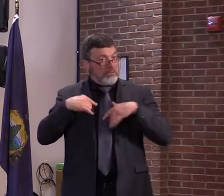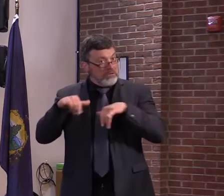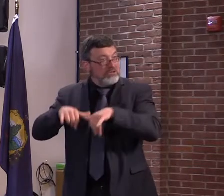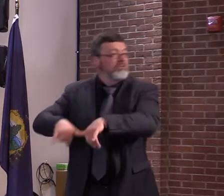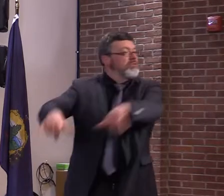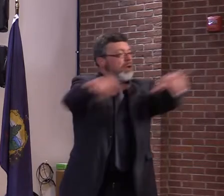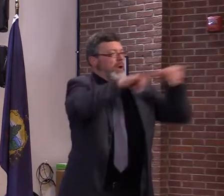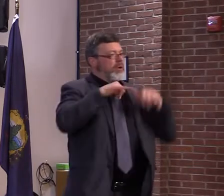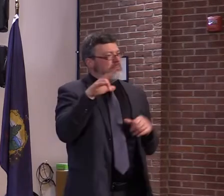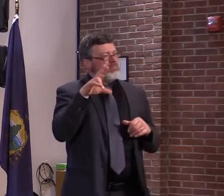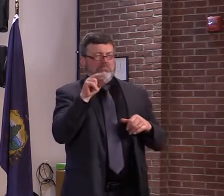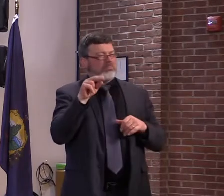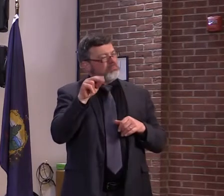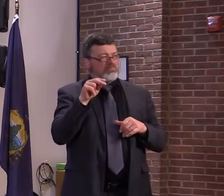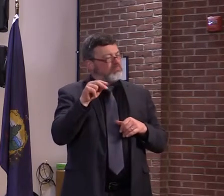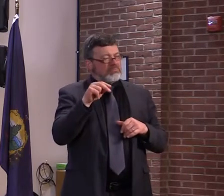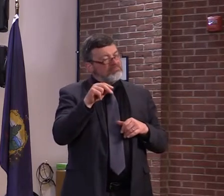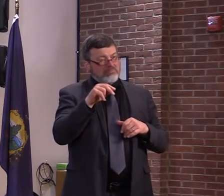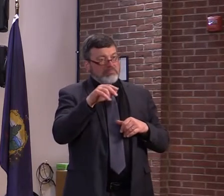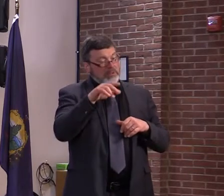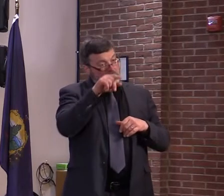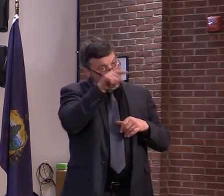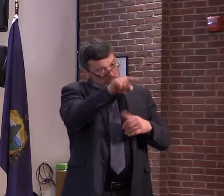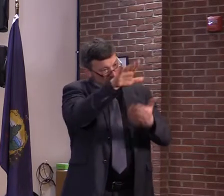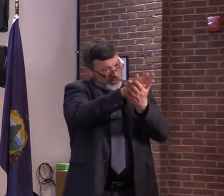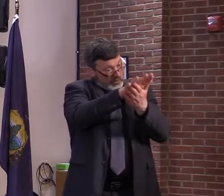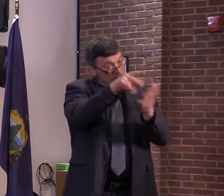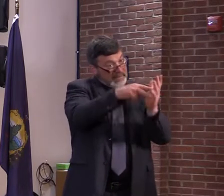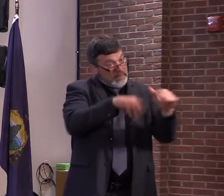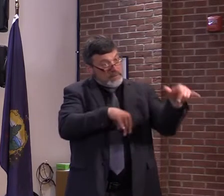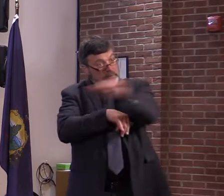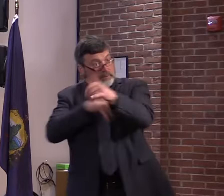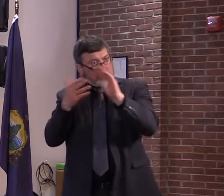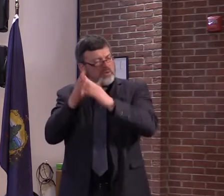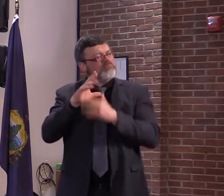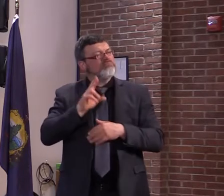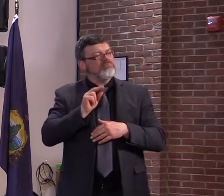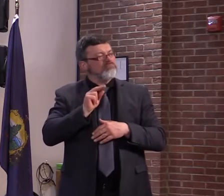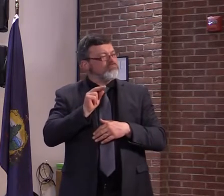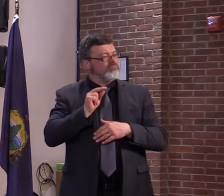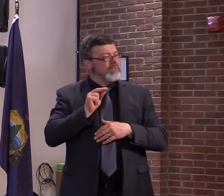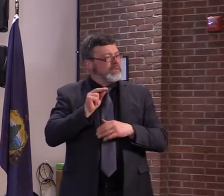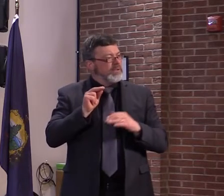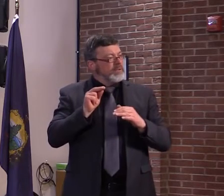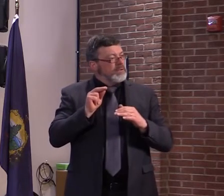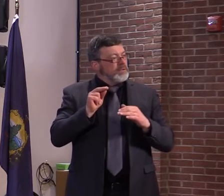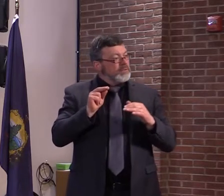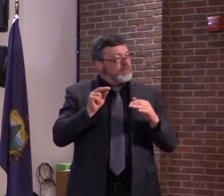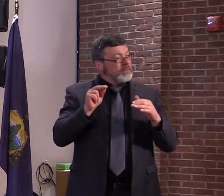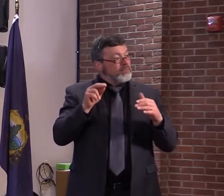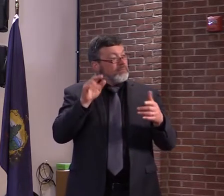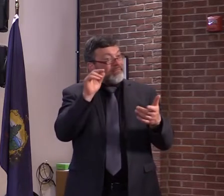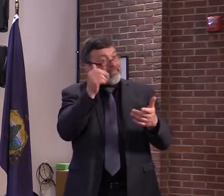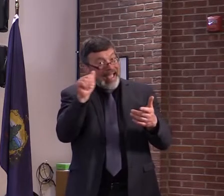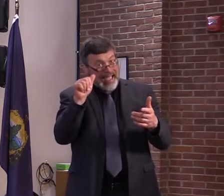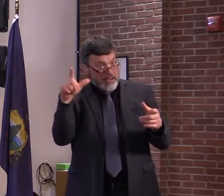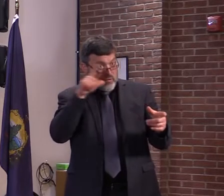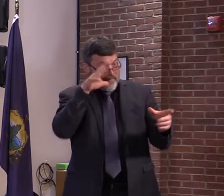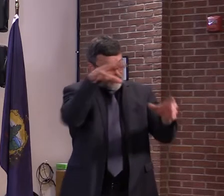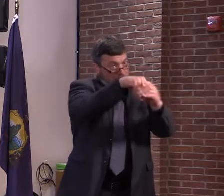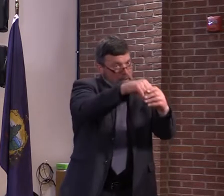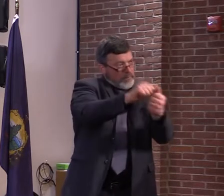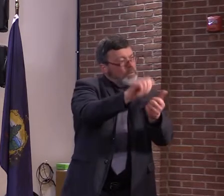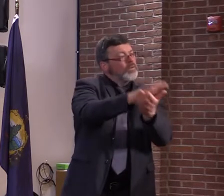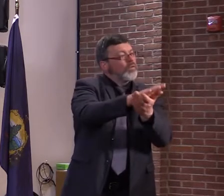of these activities that are related and are around schools often contribute to their disposition relative to the virus.